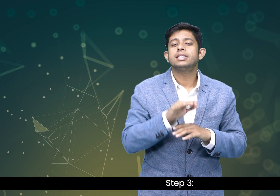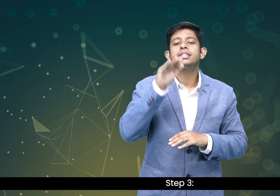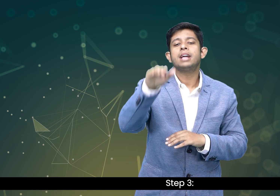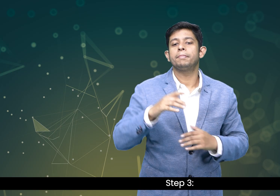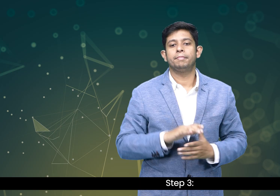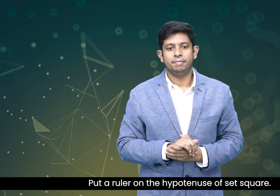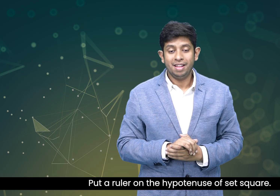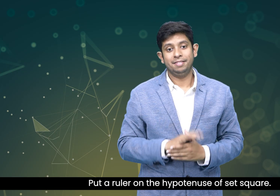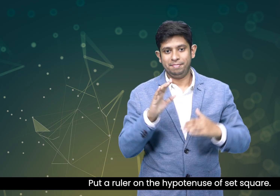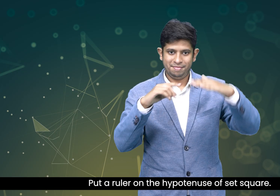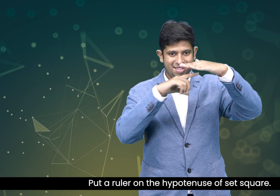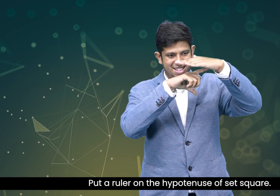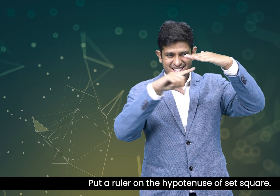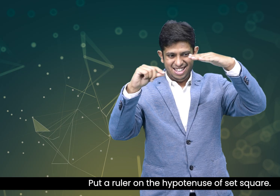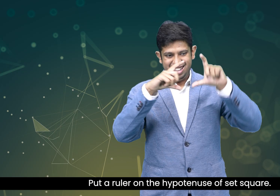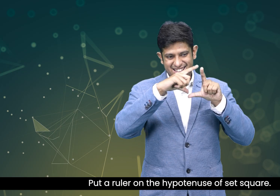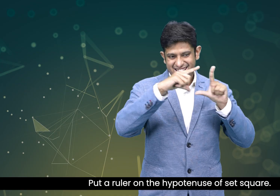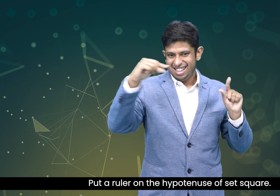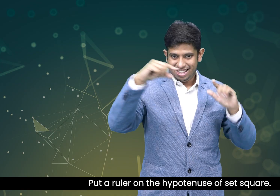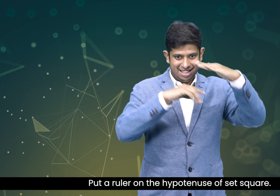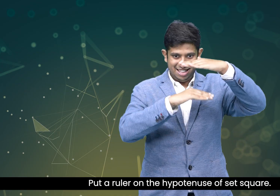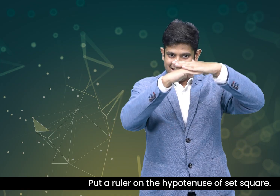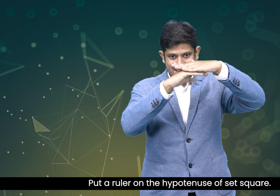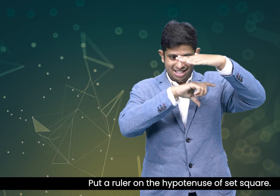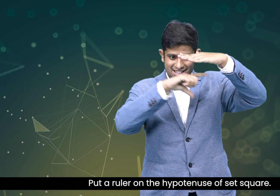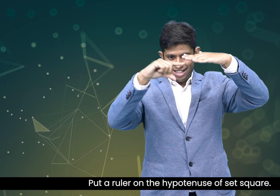Step 3. Put a ruler on the hypotenuse of set square.